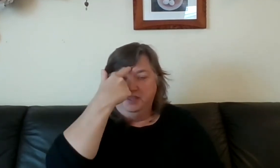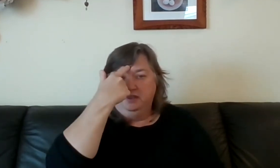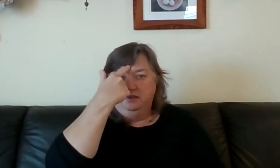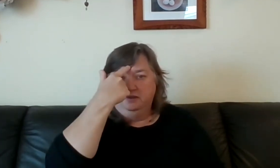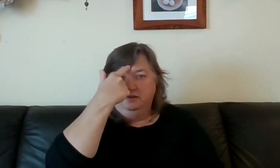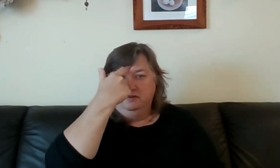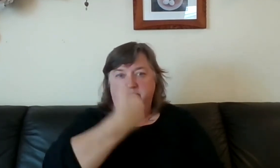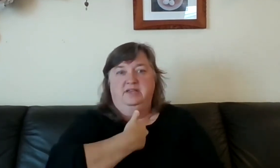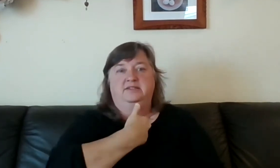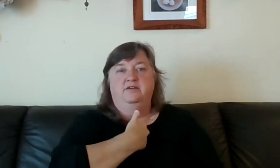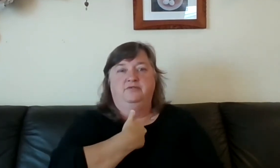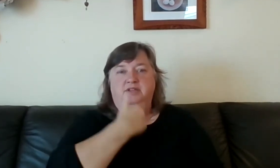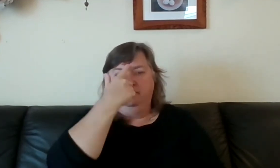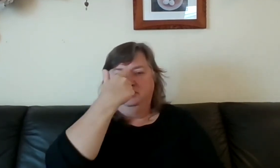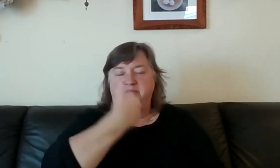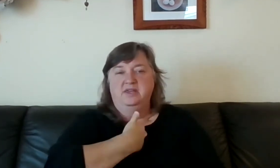think myself. Up to me,